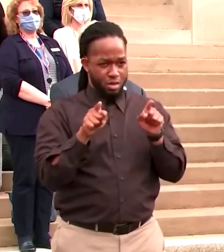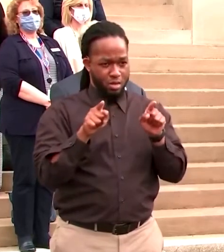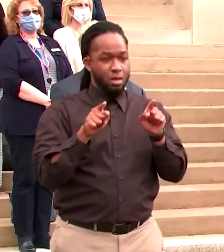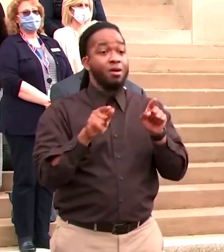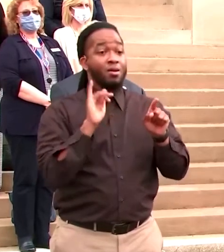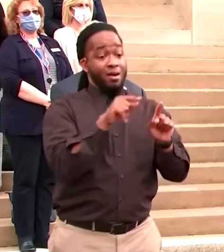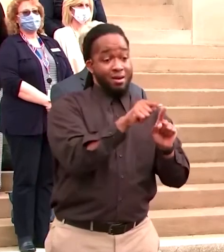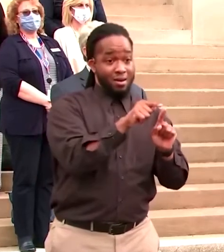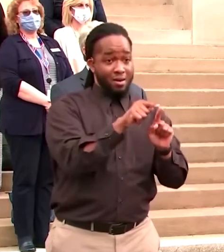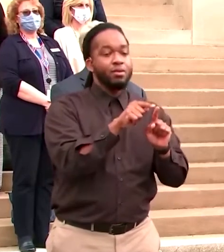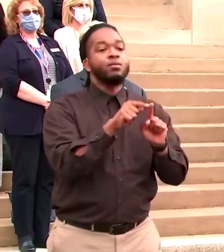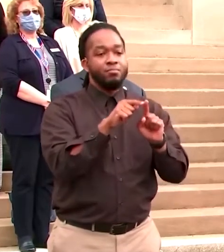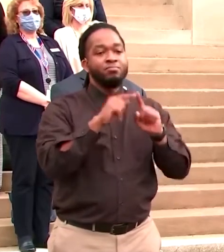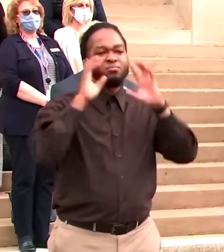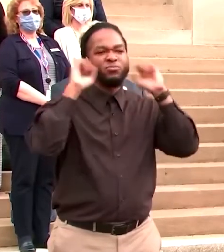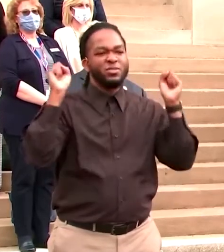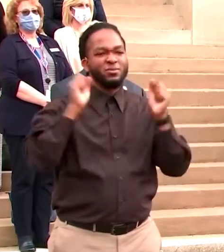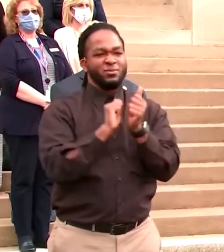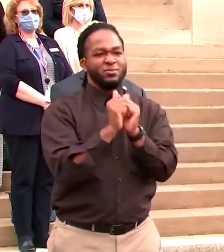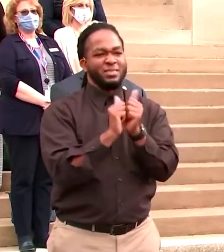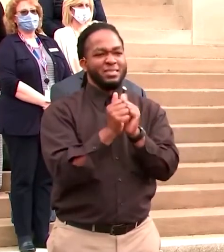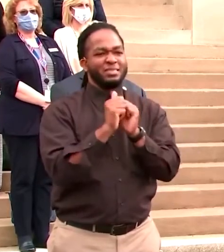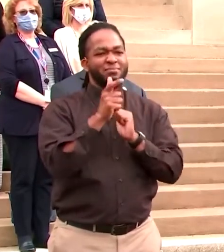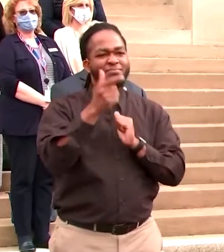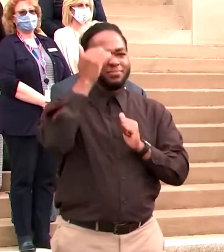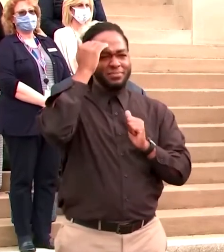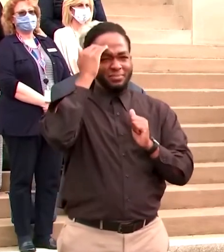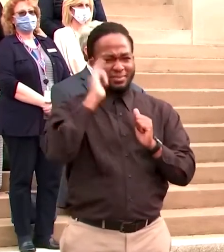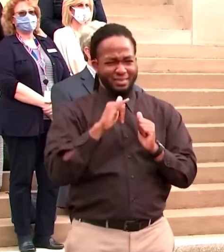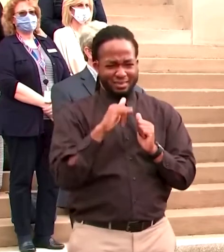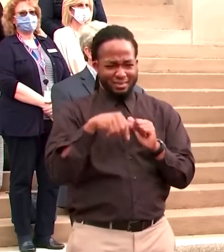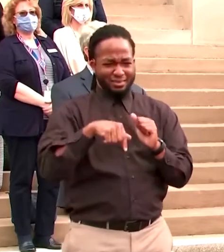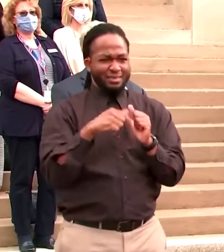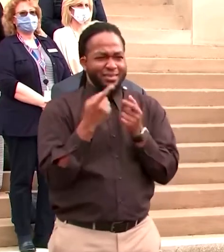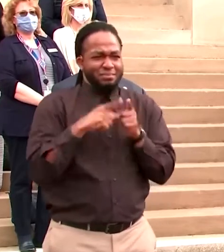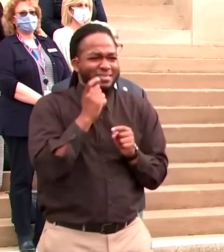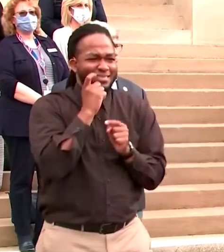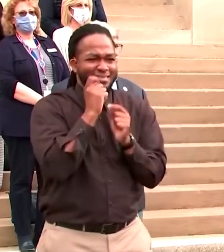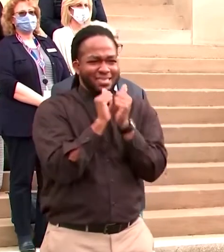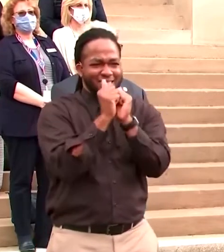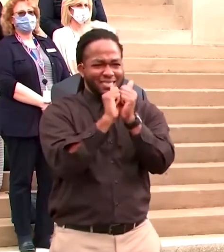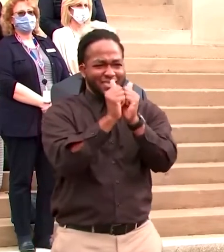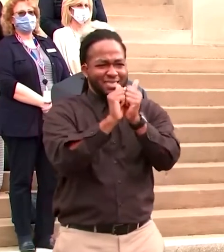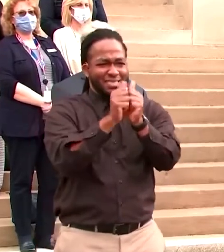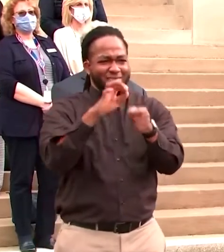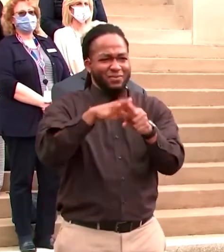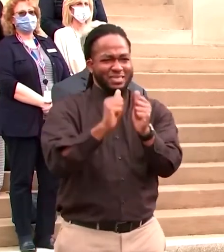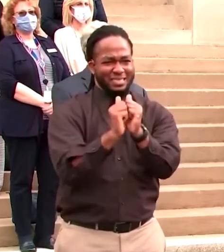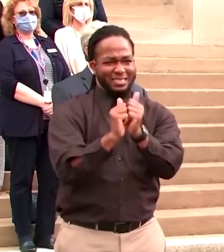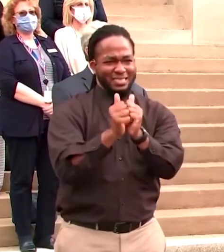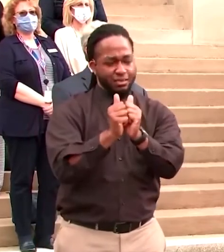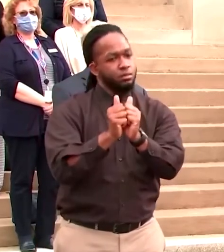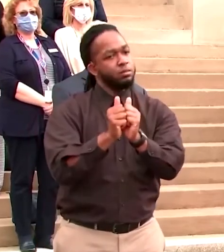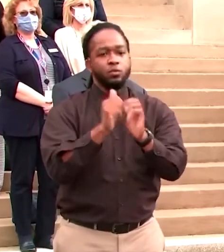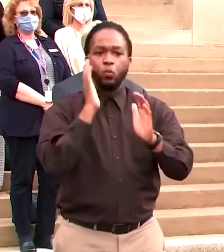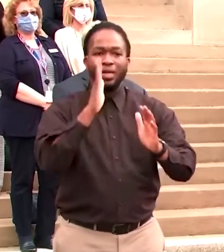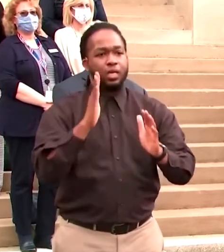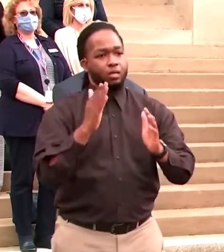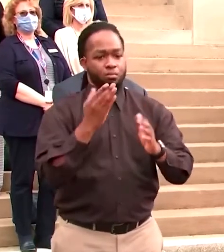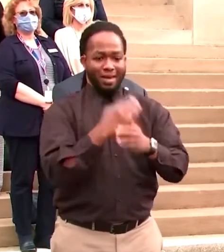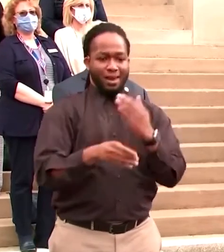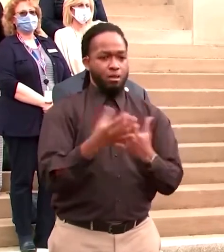With the margin being so close, it will require a full by-hand recount in each county. This will help